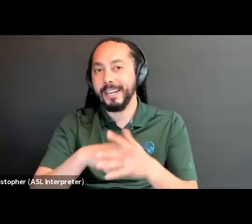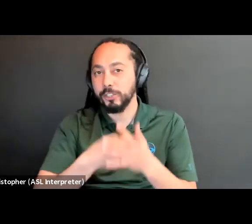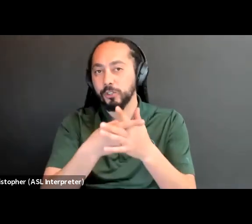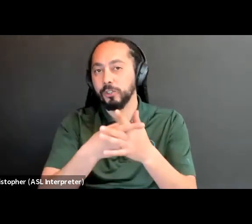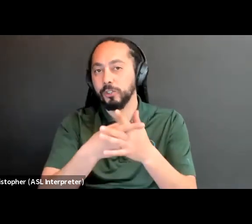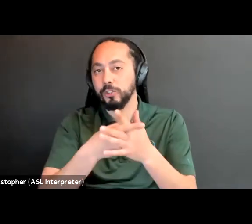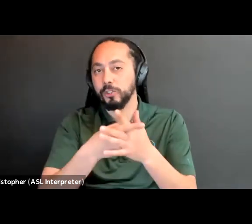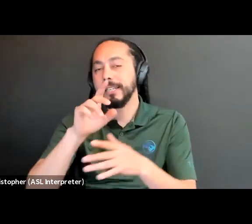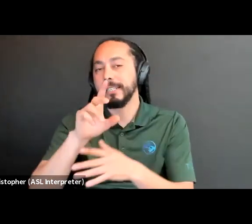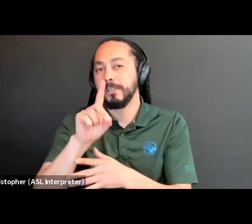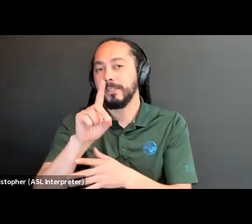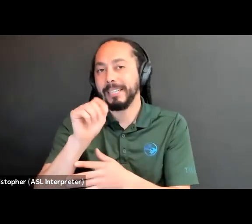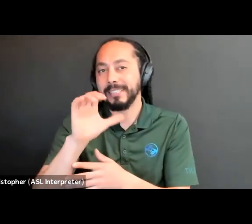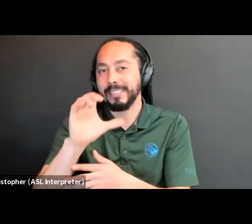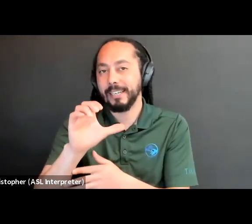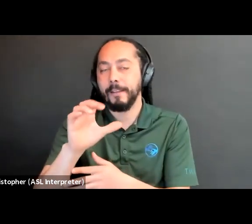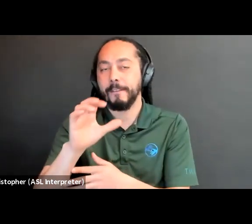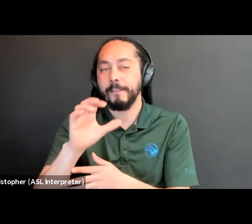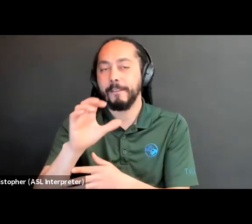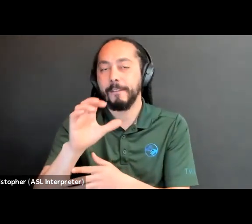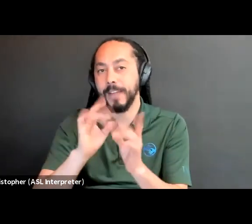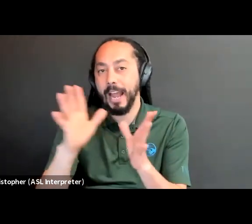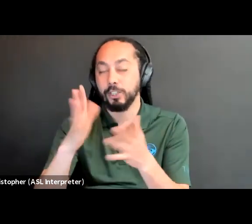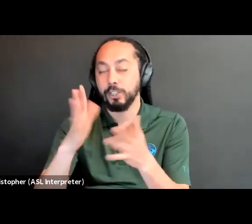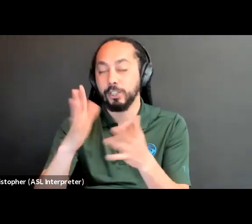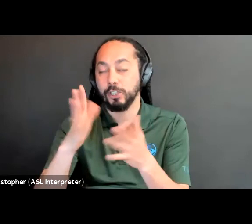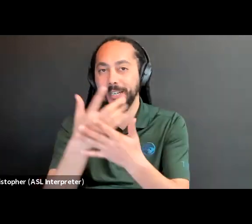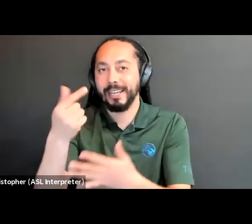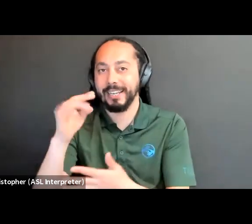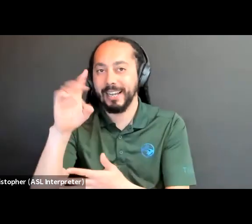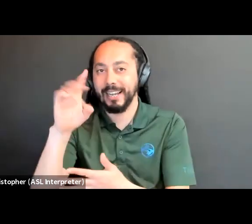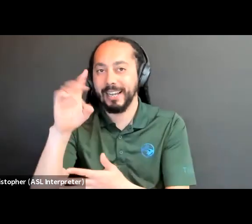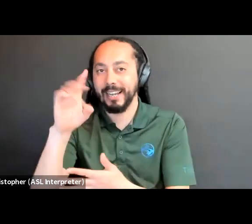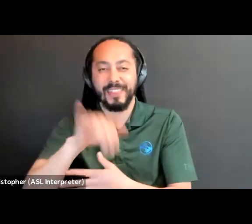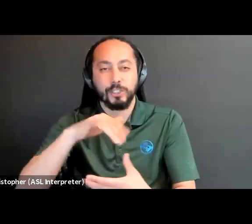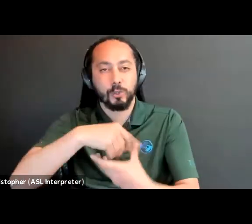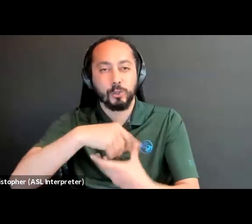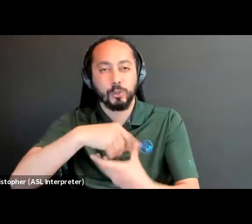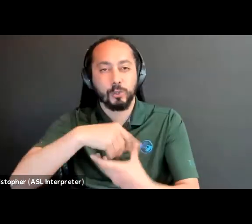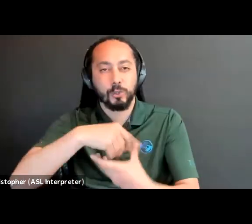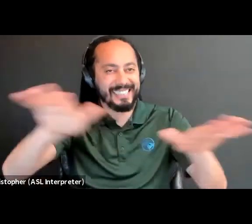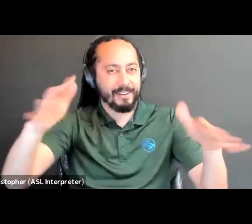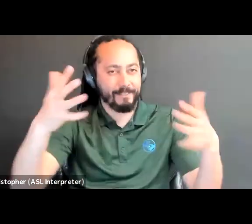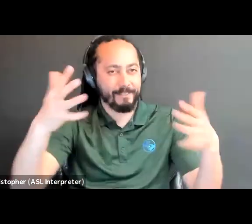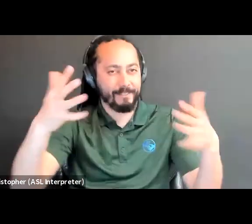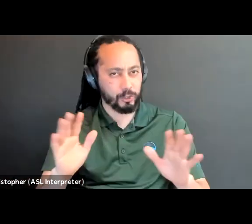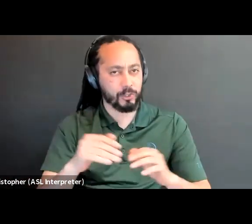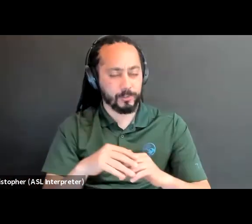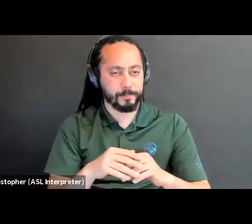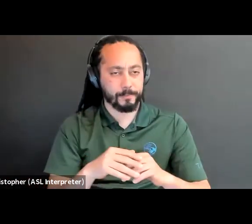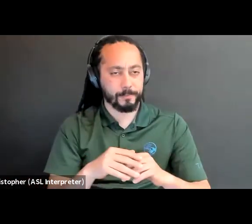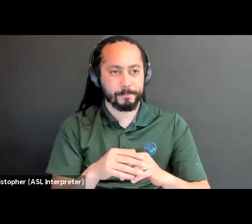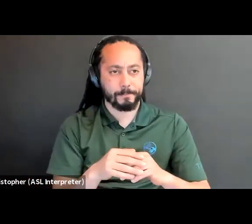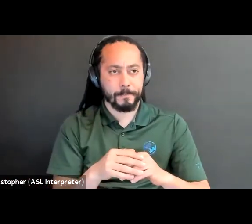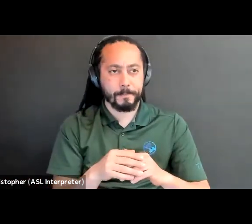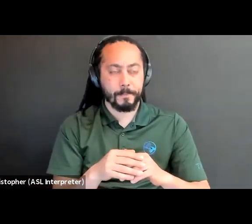which is a document you also received in your materials. This has a number of